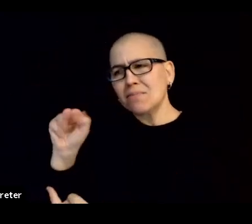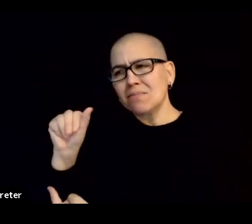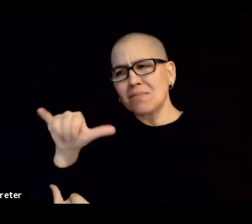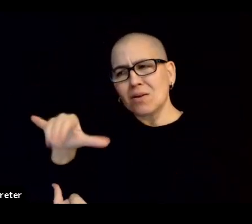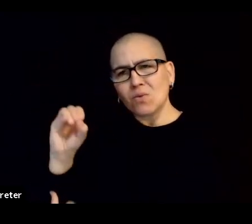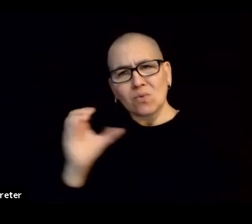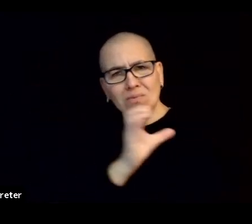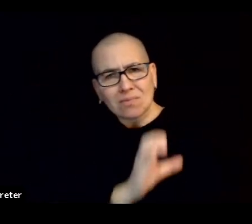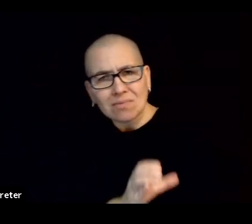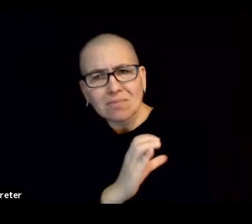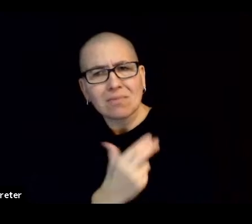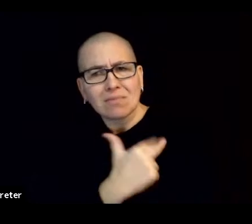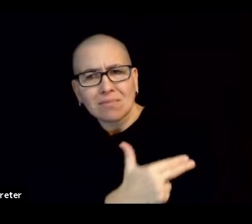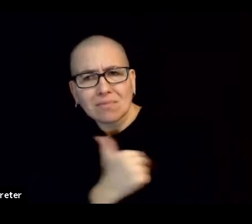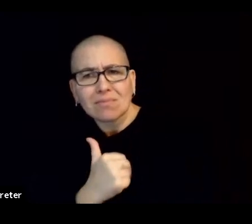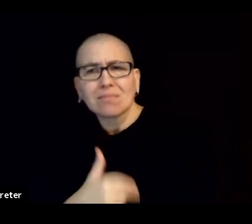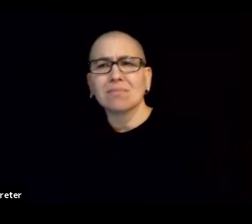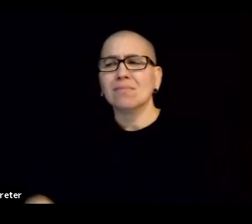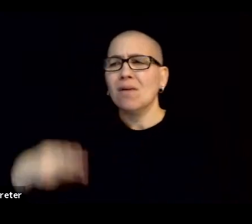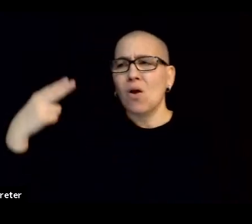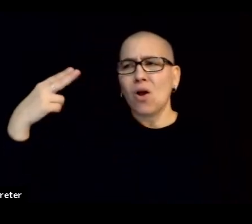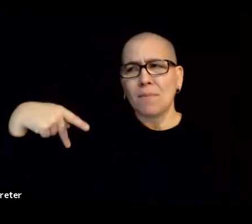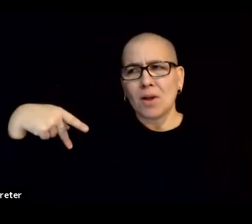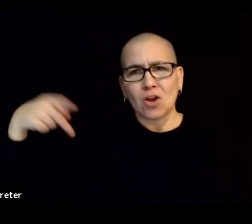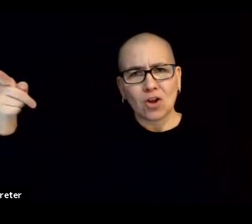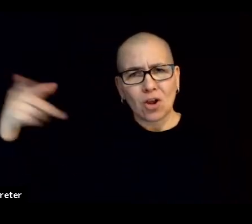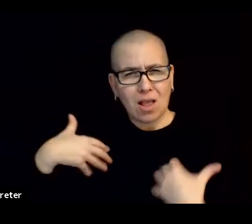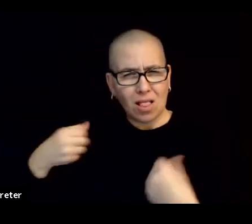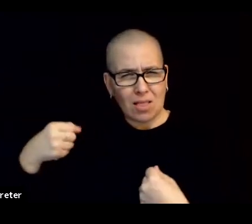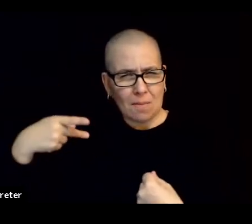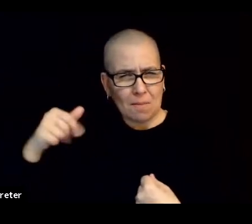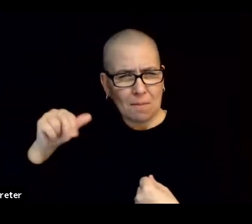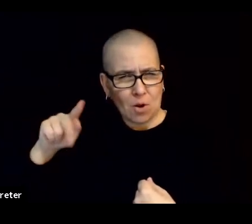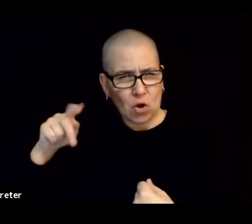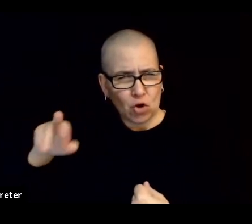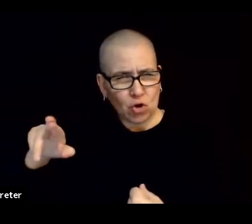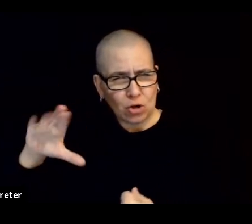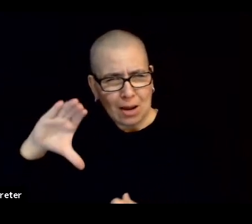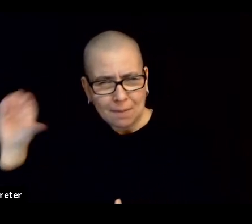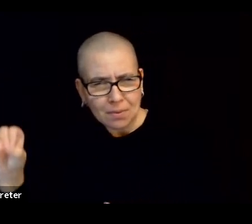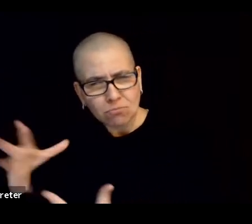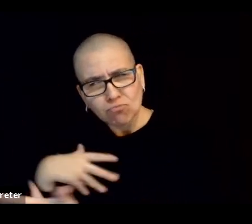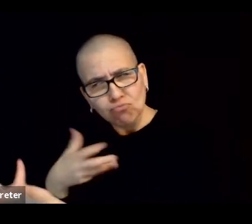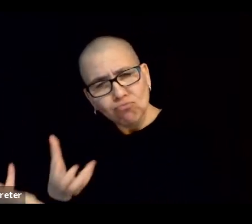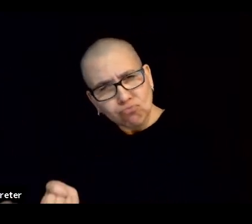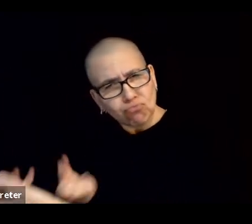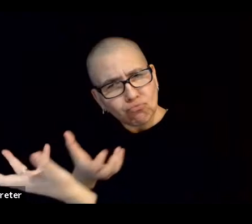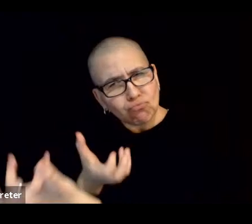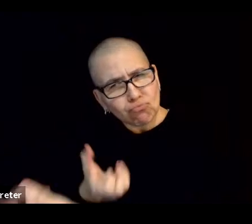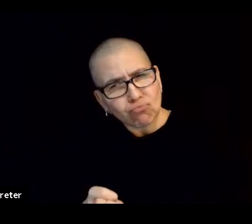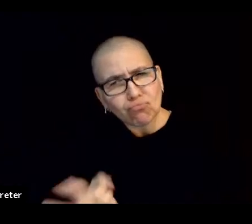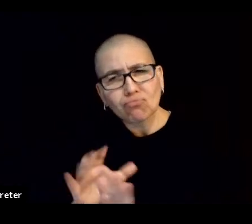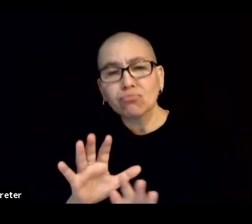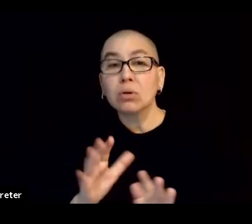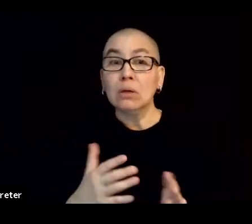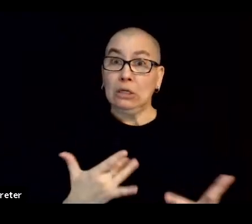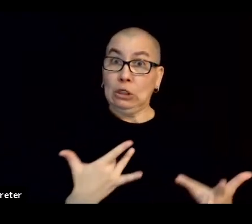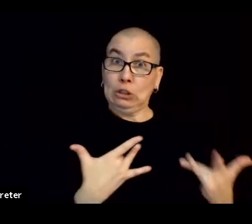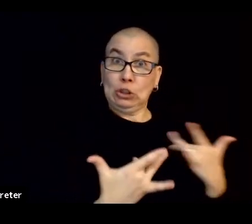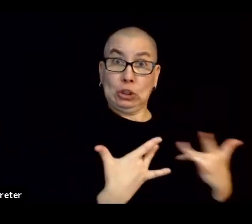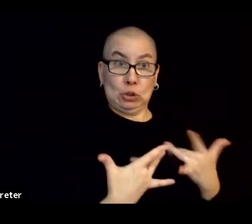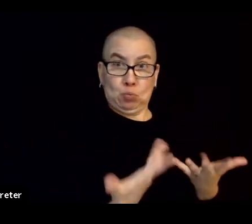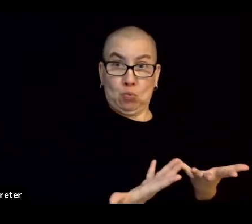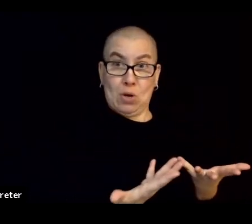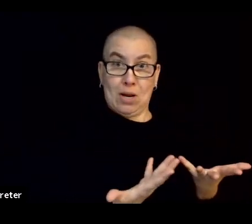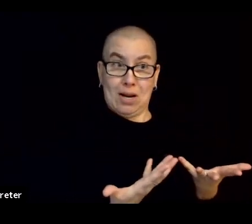state. But I am concerned that those things weren't purchased or put into the